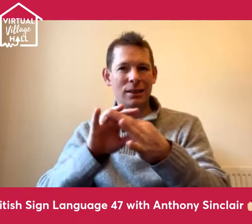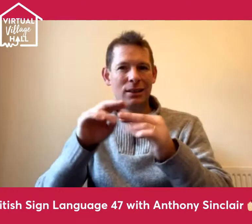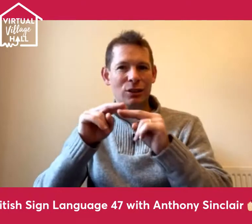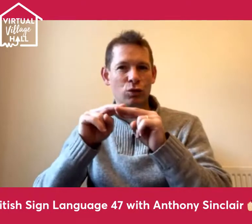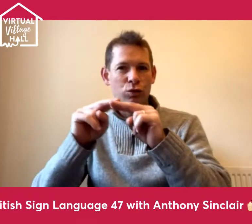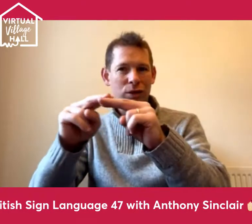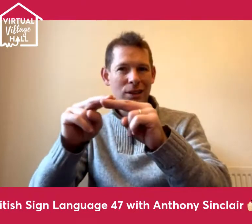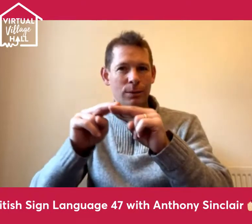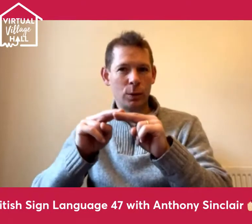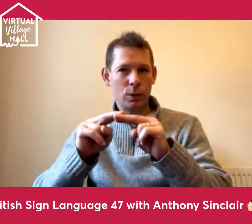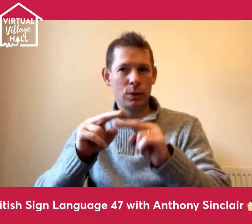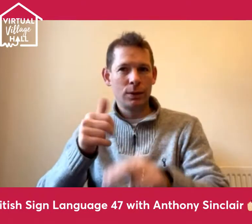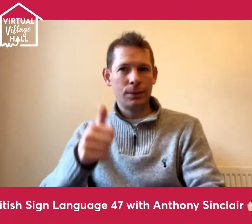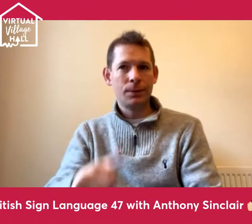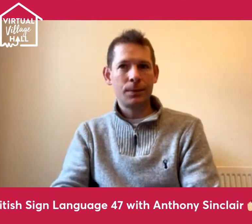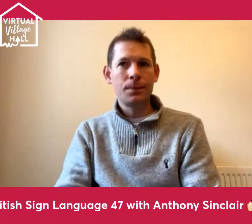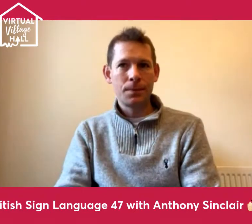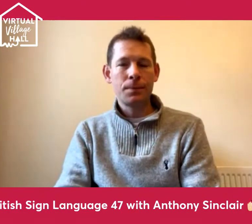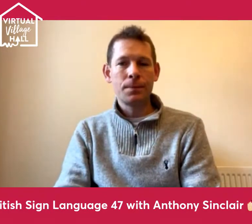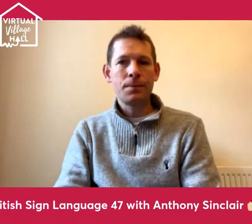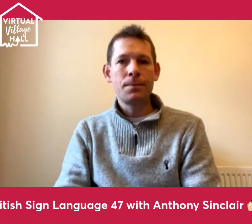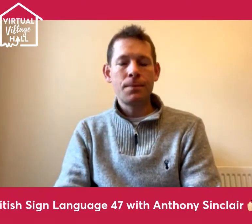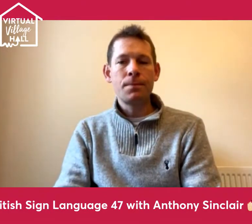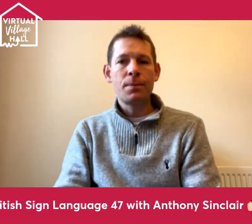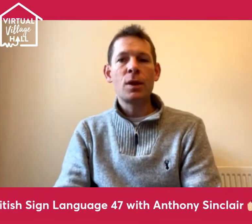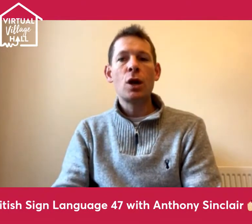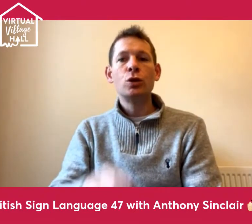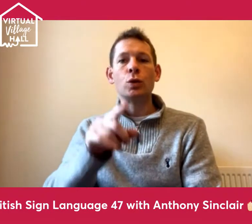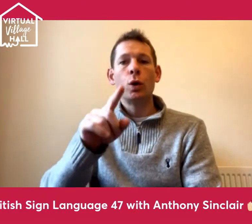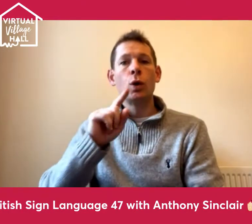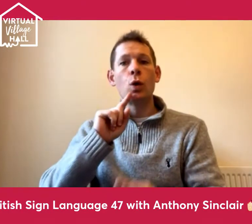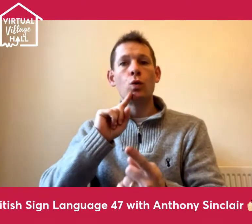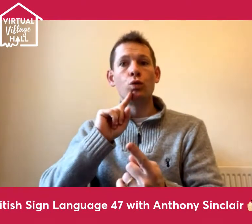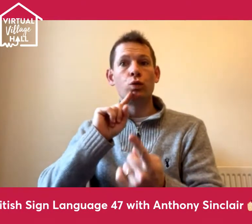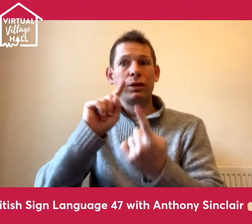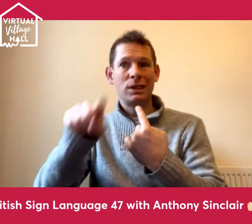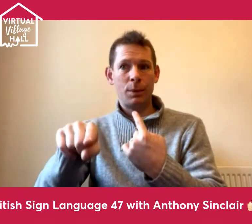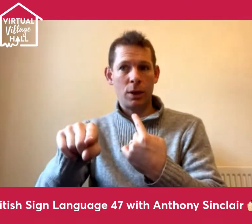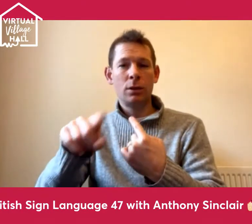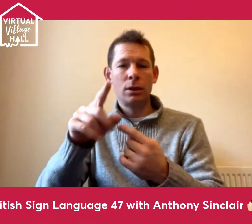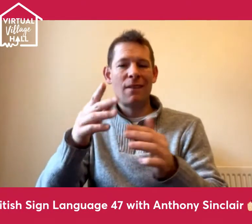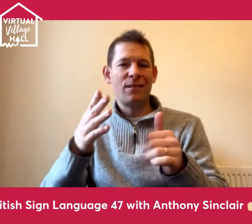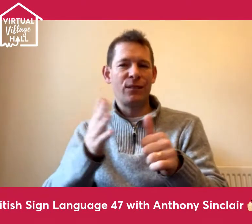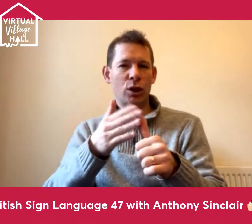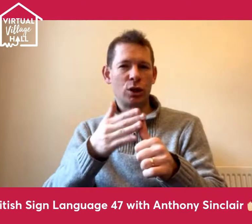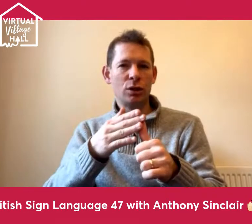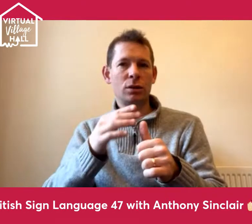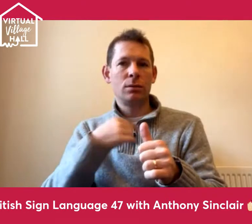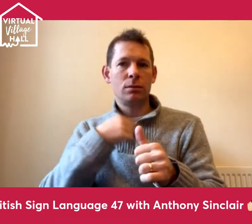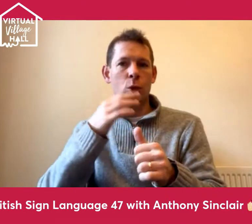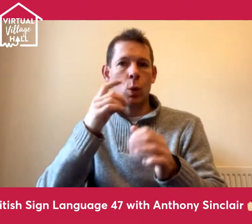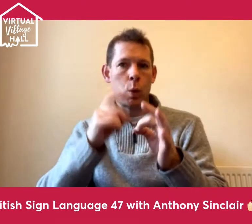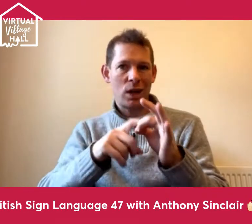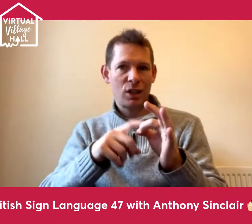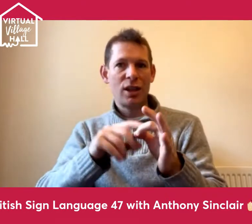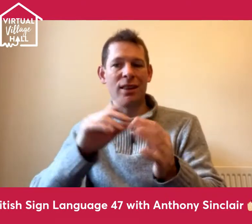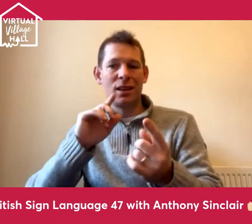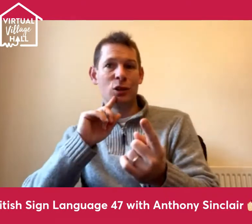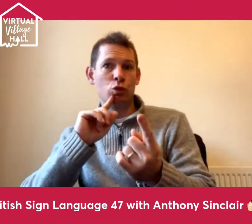Okay, so in terms of asking the question about transport, I've showed you how to do that.